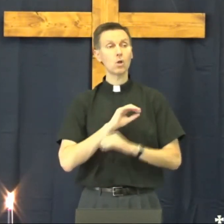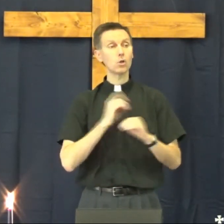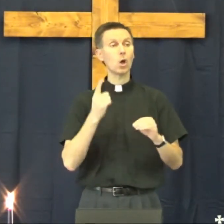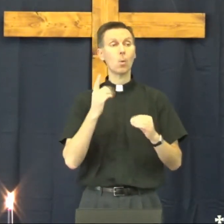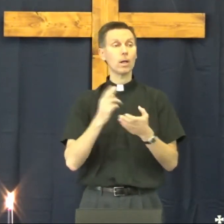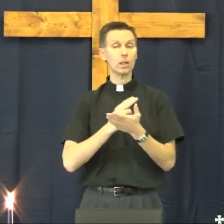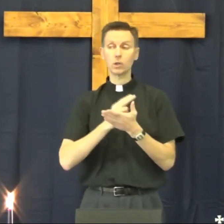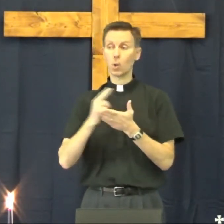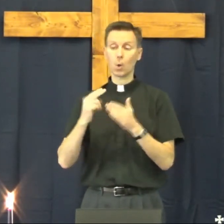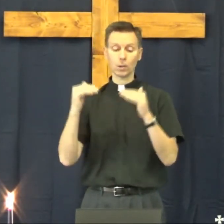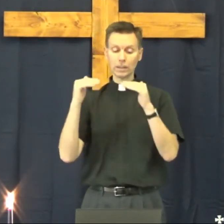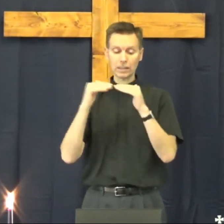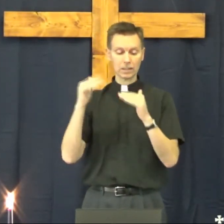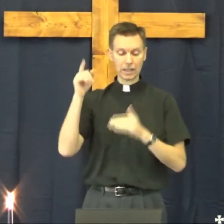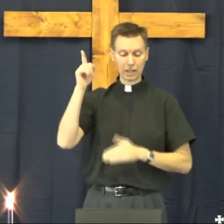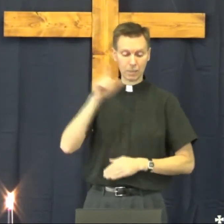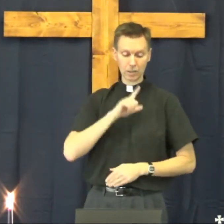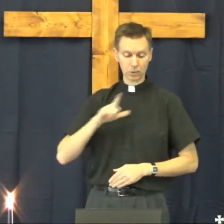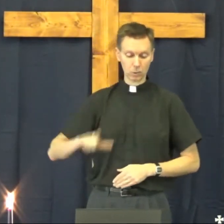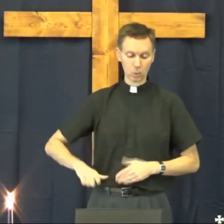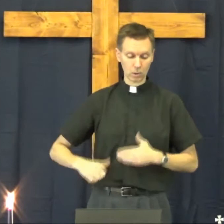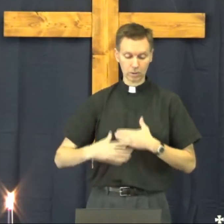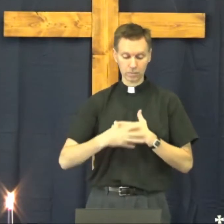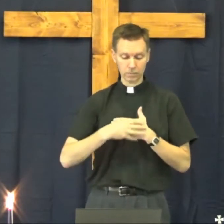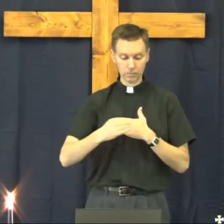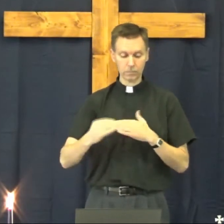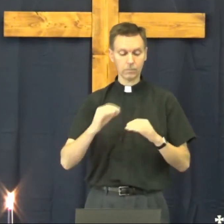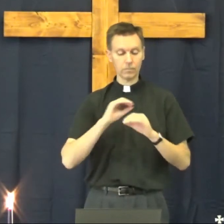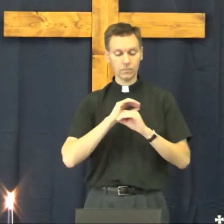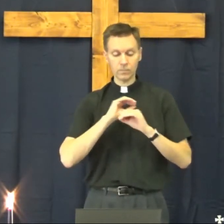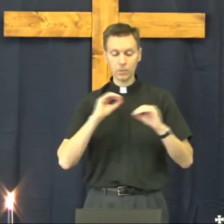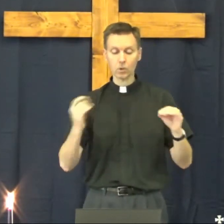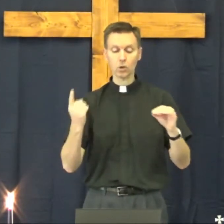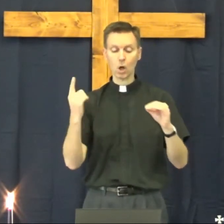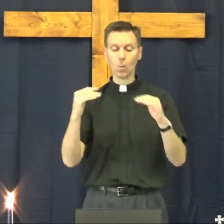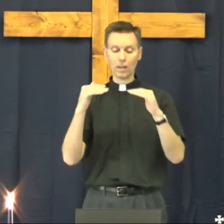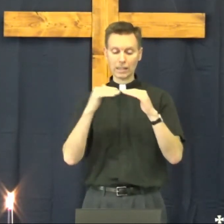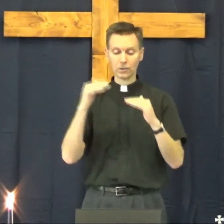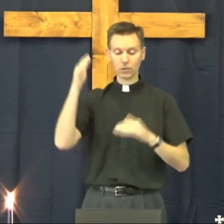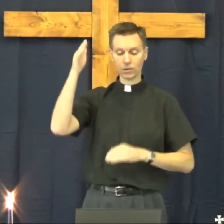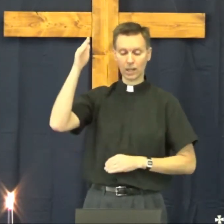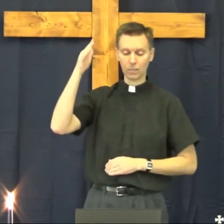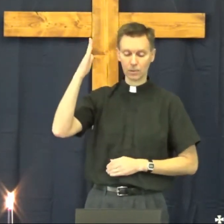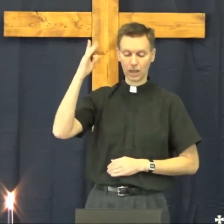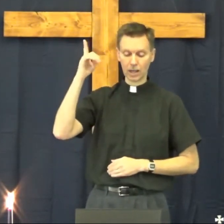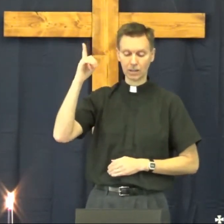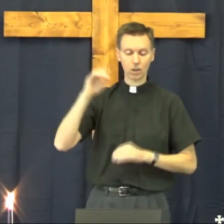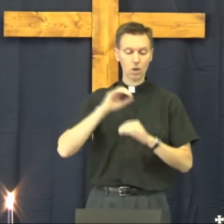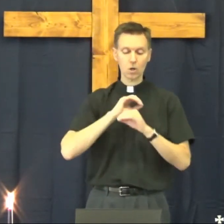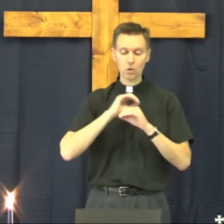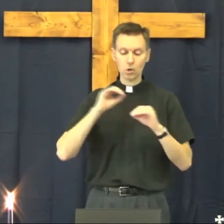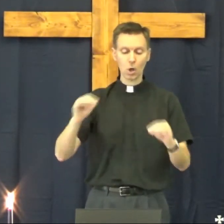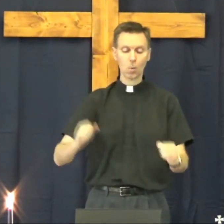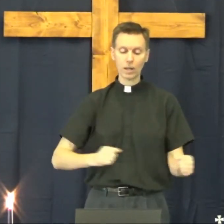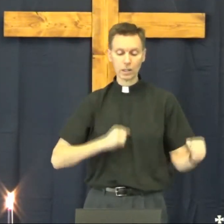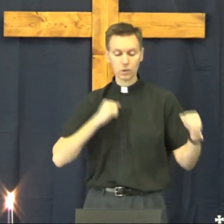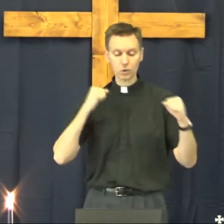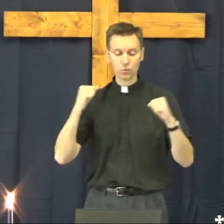No one is wholly the same as the Lord. No one is the same as God. No one is